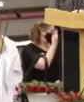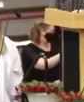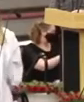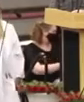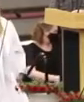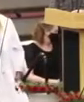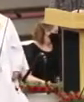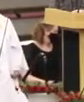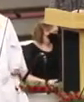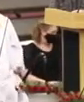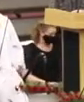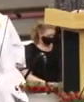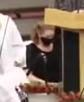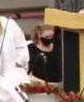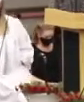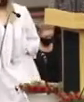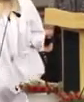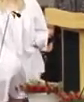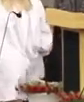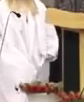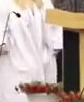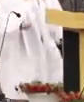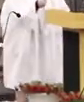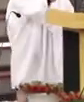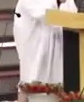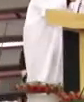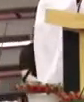Devorah Louise Tressman.